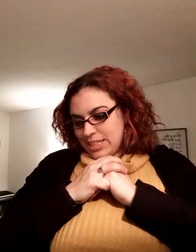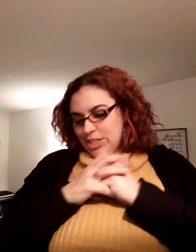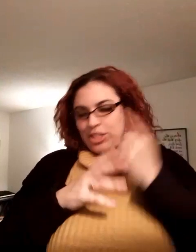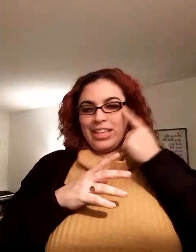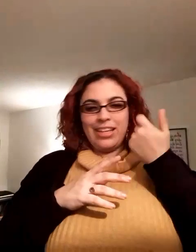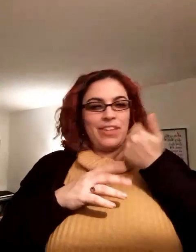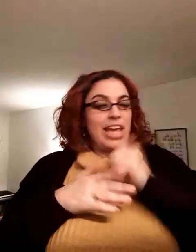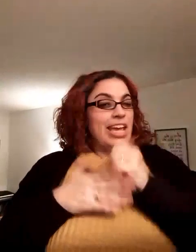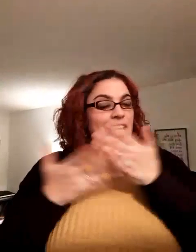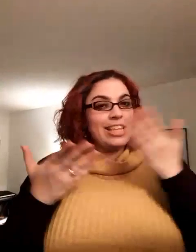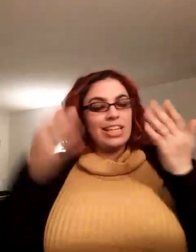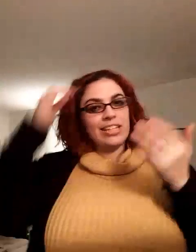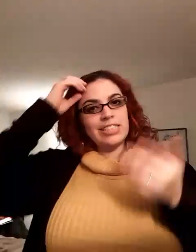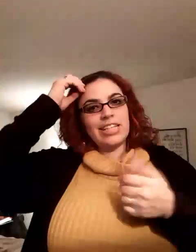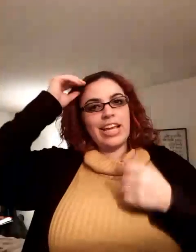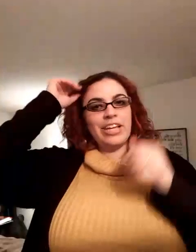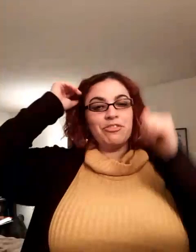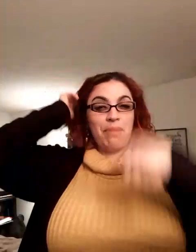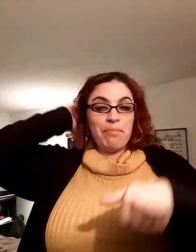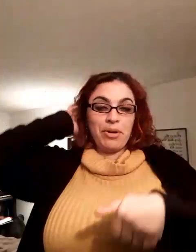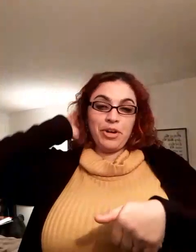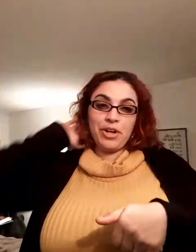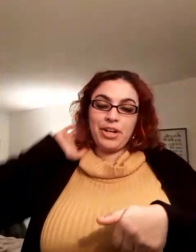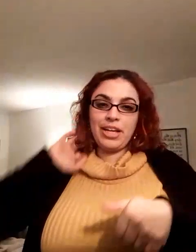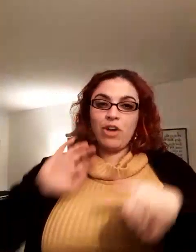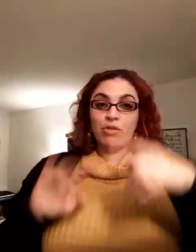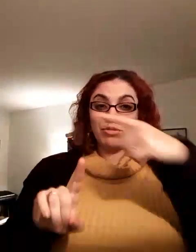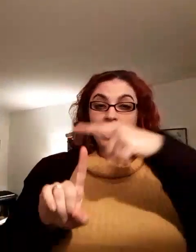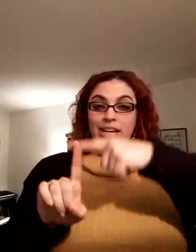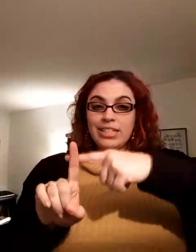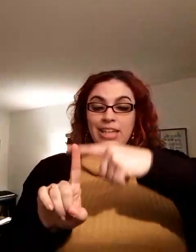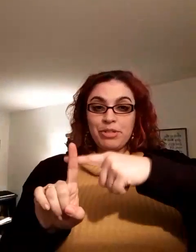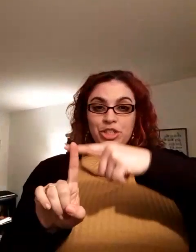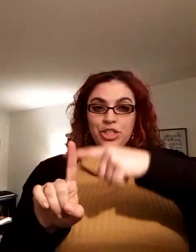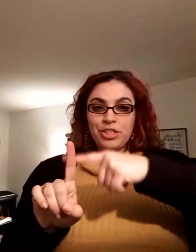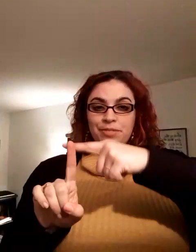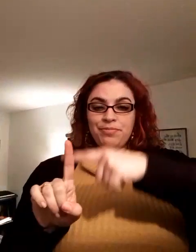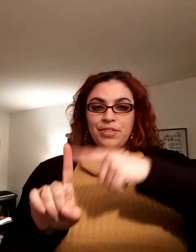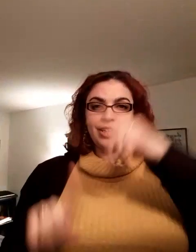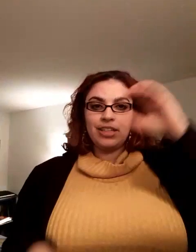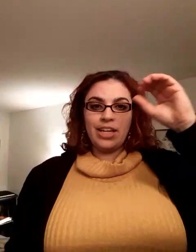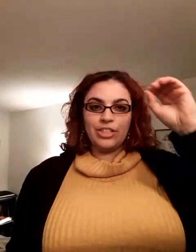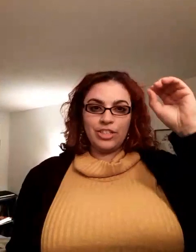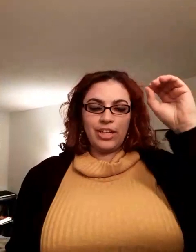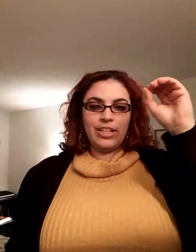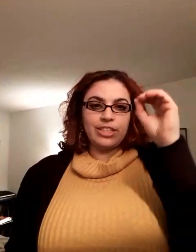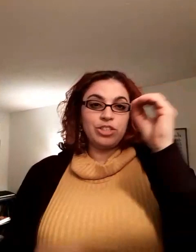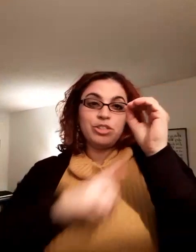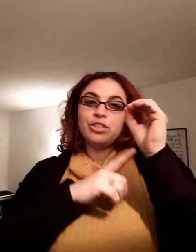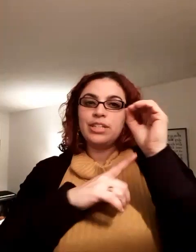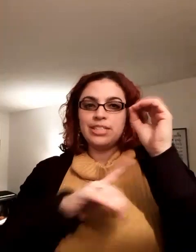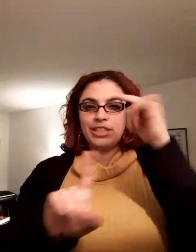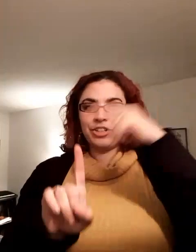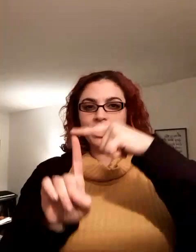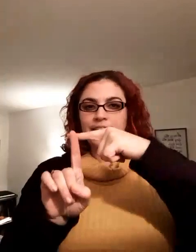Trying to think of anything else that I can remember. Oh, temperature and the circle is degree,